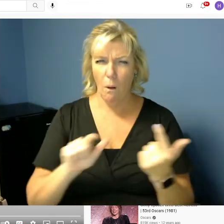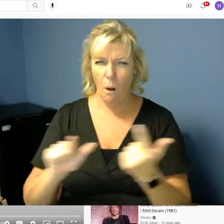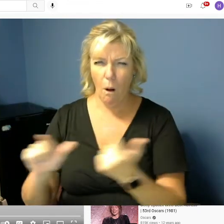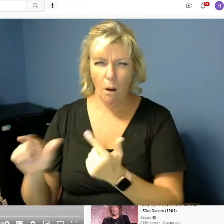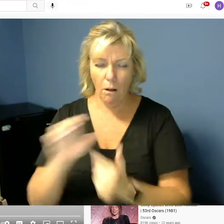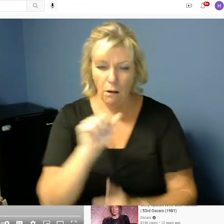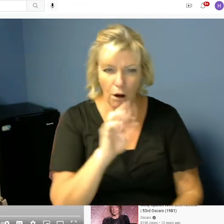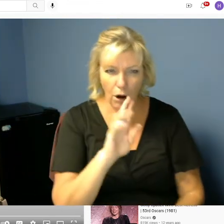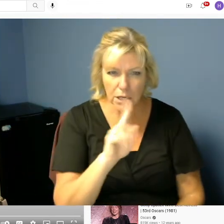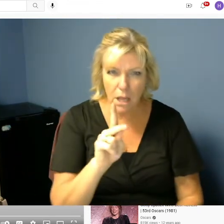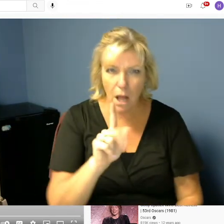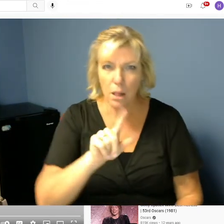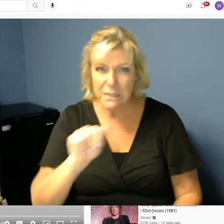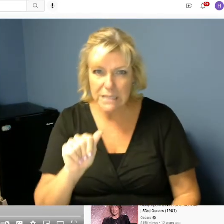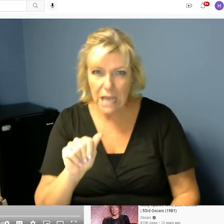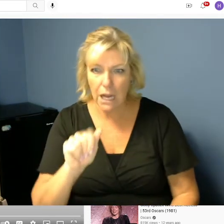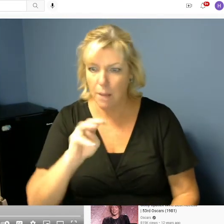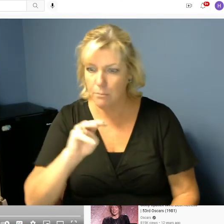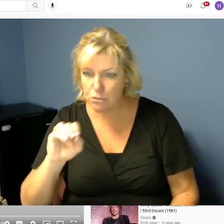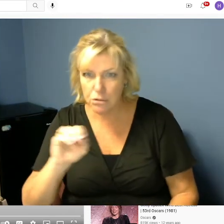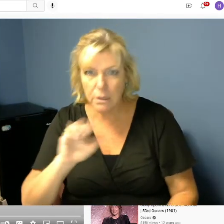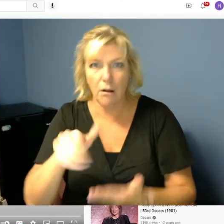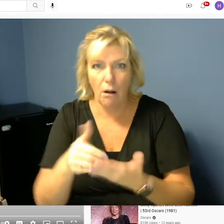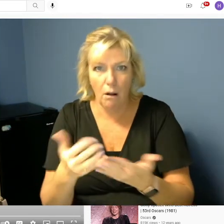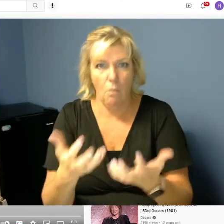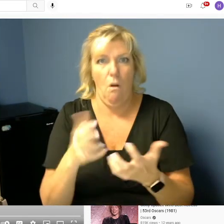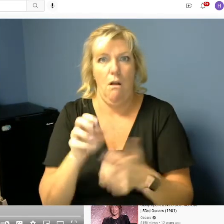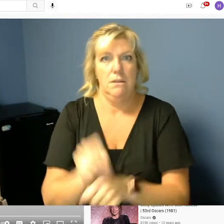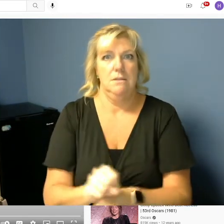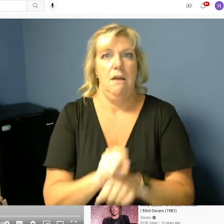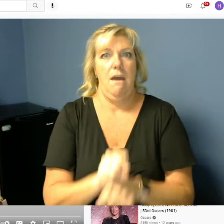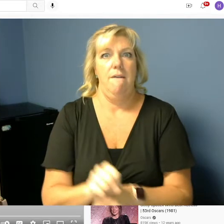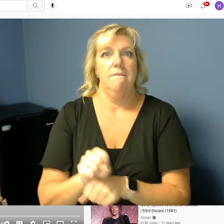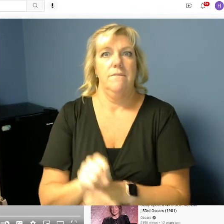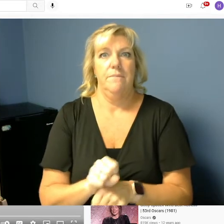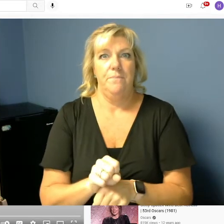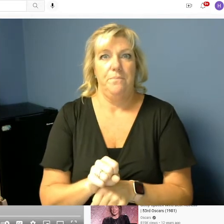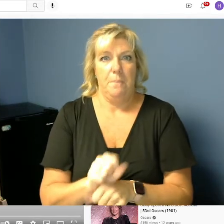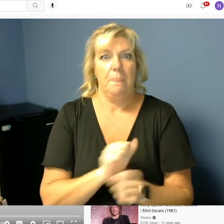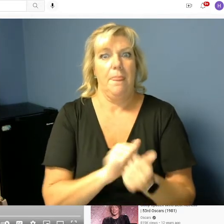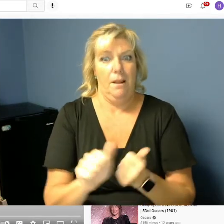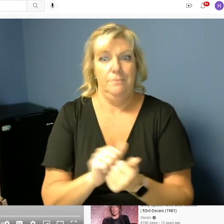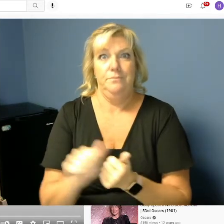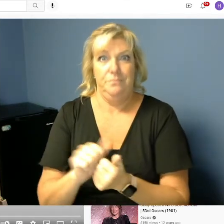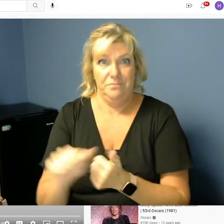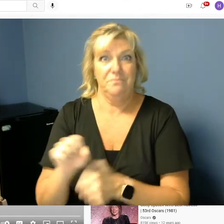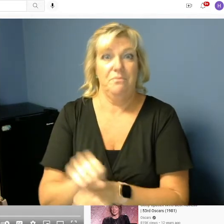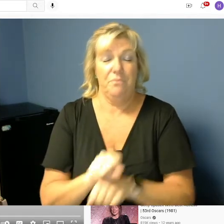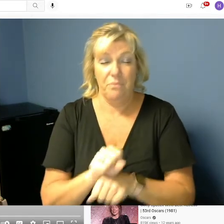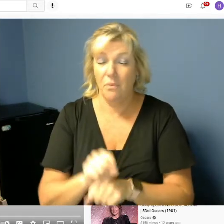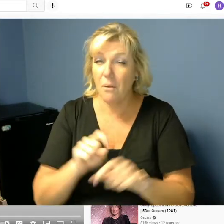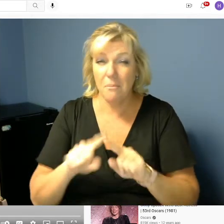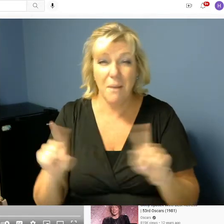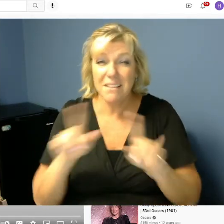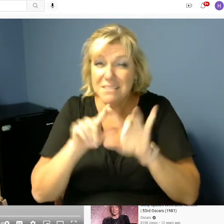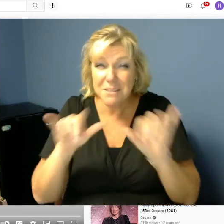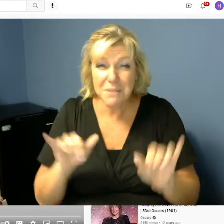state, and here Missouri, once it enters a slave state. But this drive to grow is so big